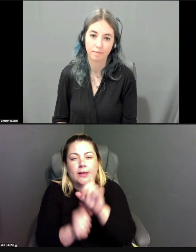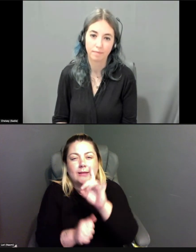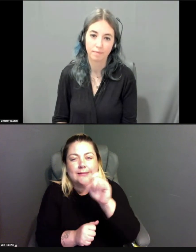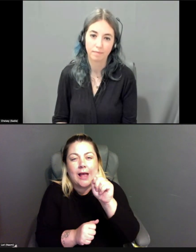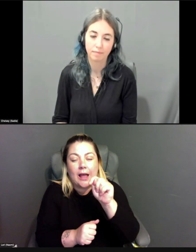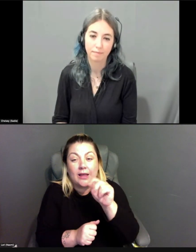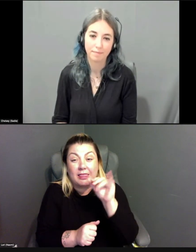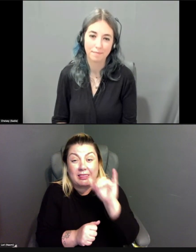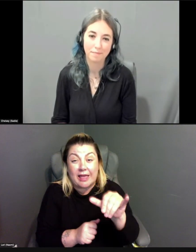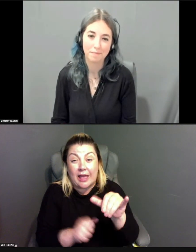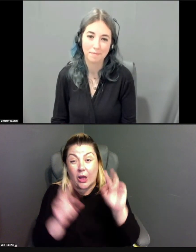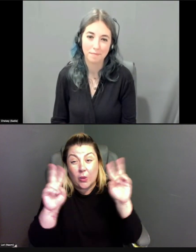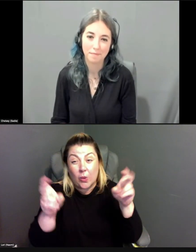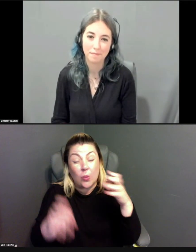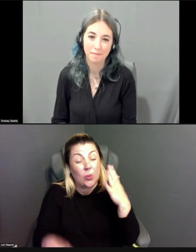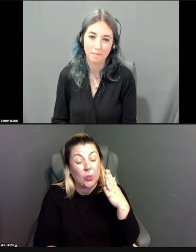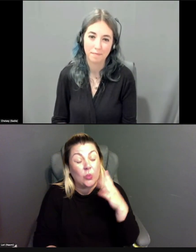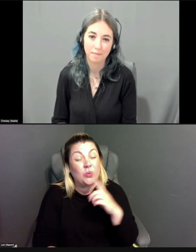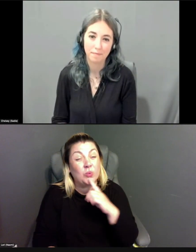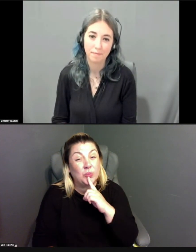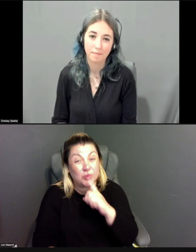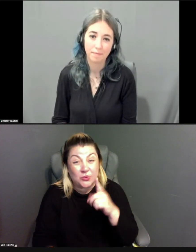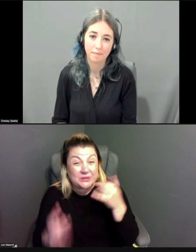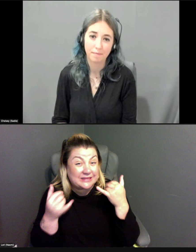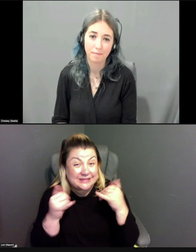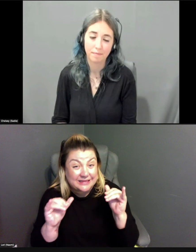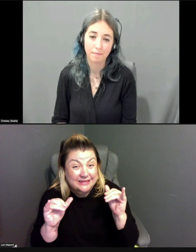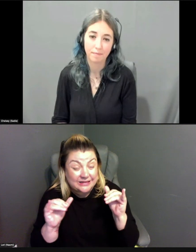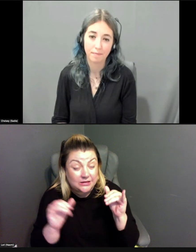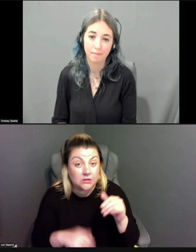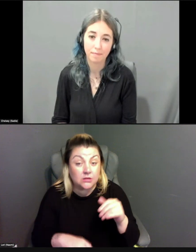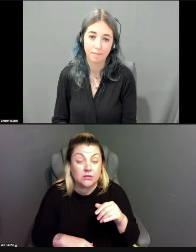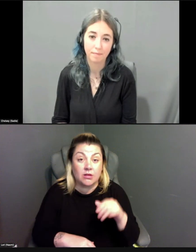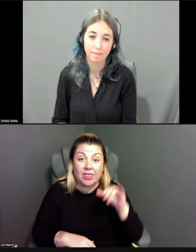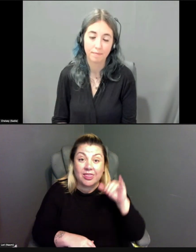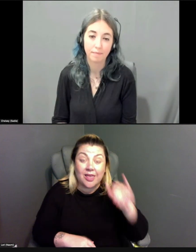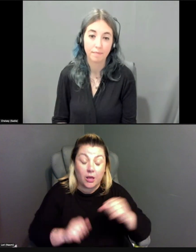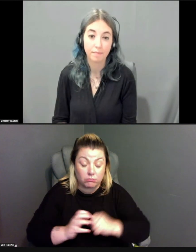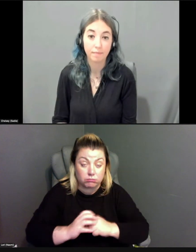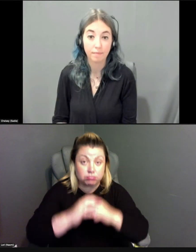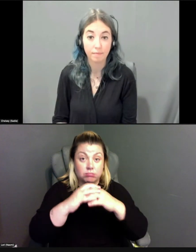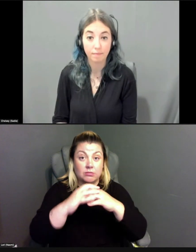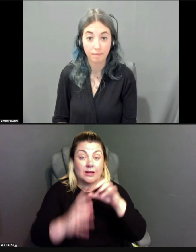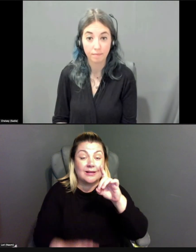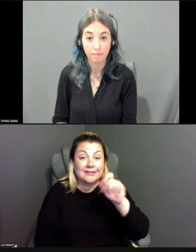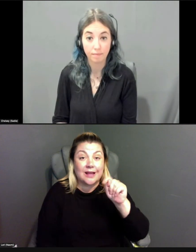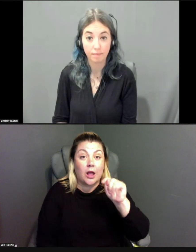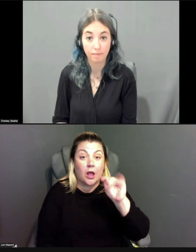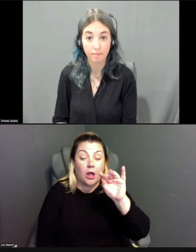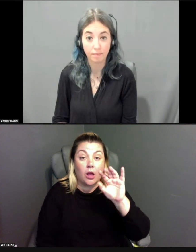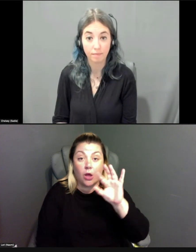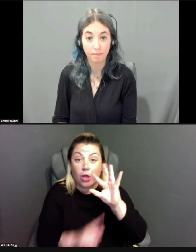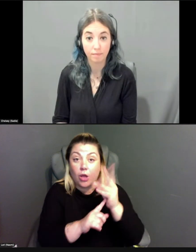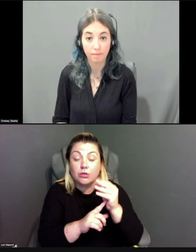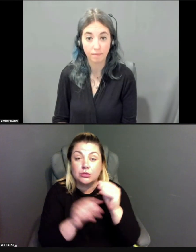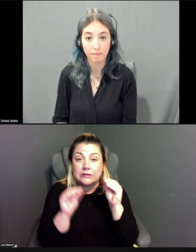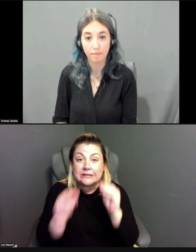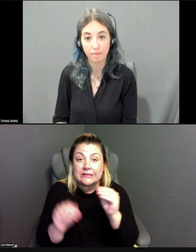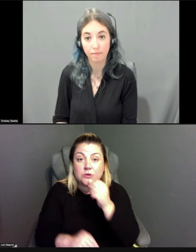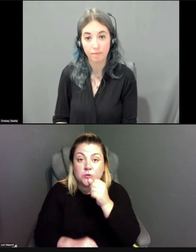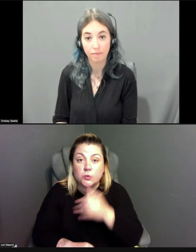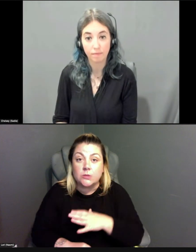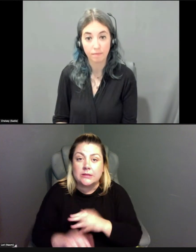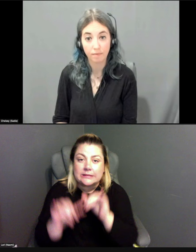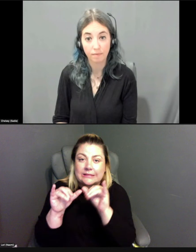And that the whole goal of diet culture is to keep us quiet and distracted and